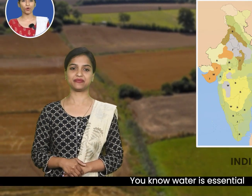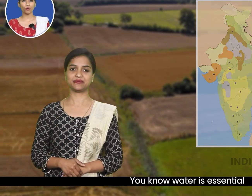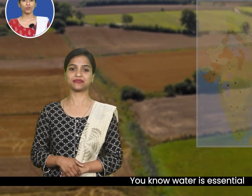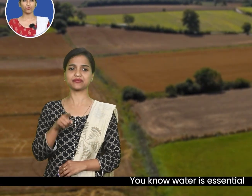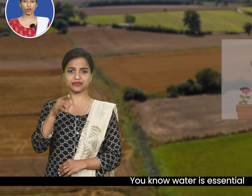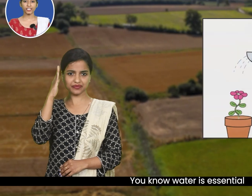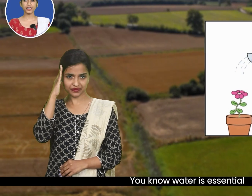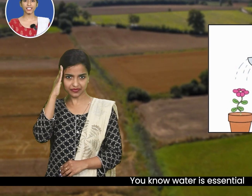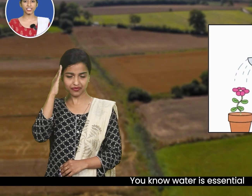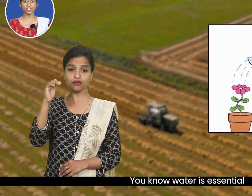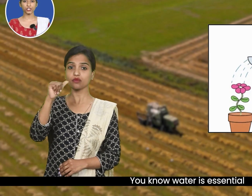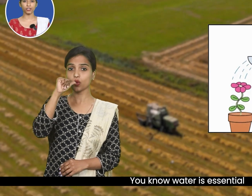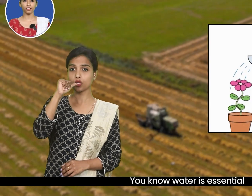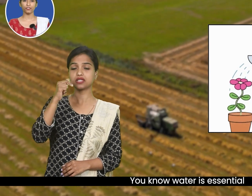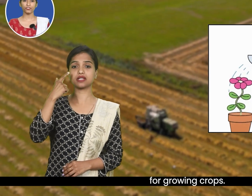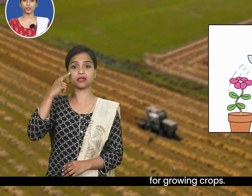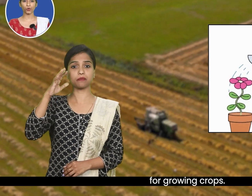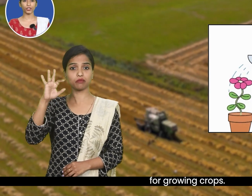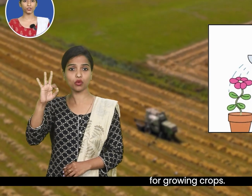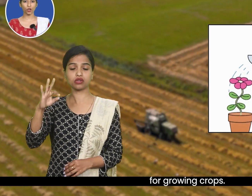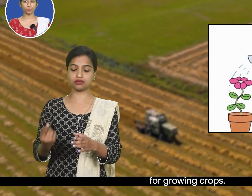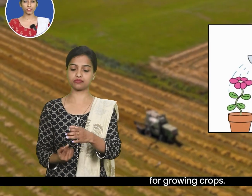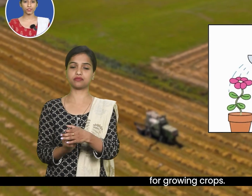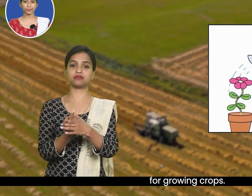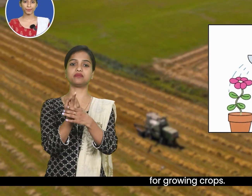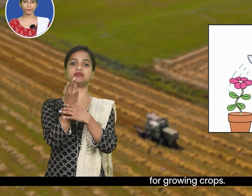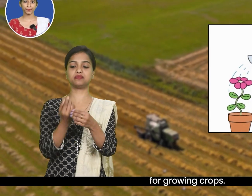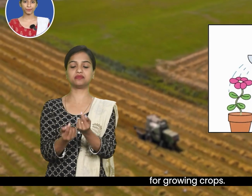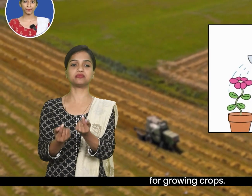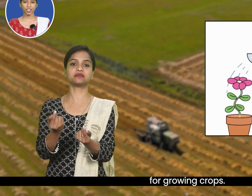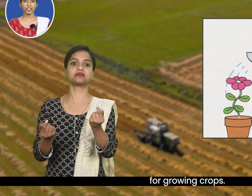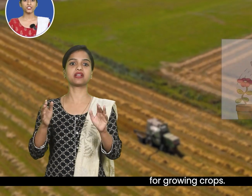You know, water is essential for growing crops.